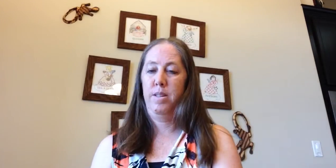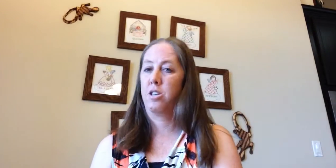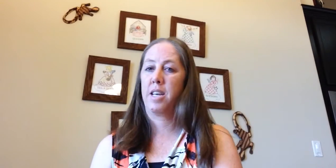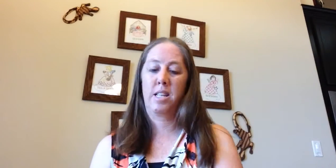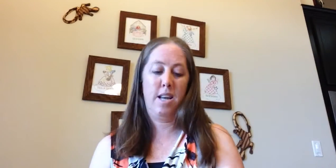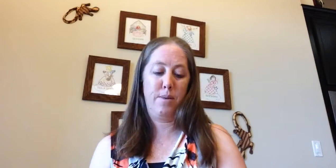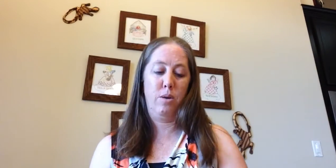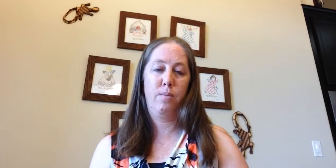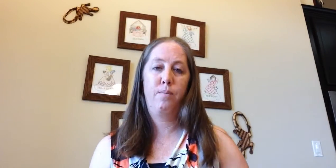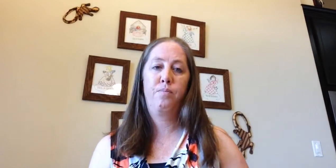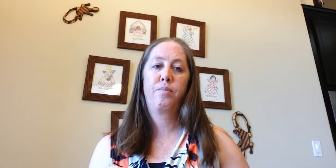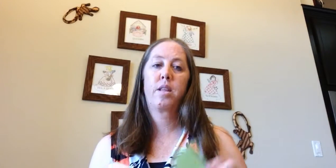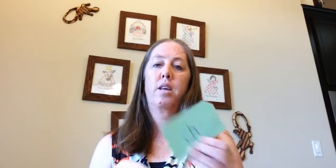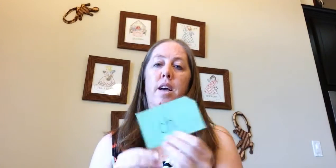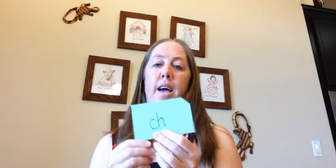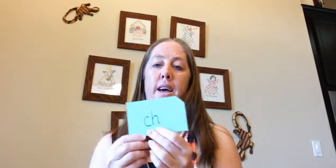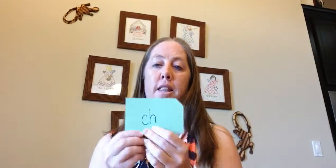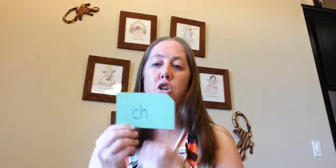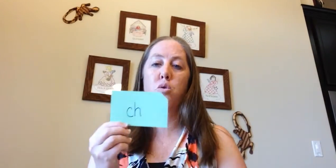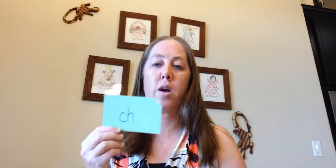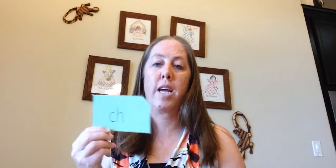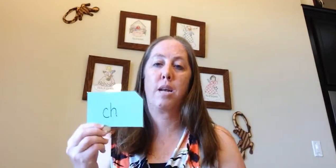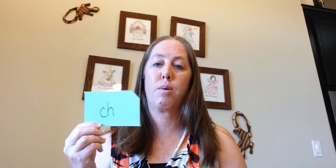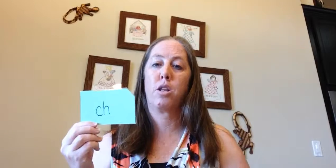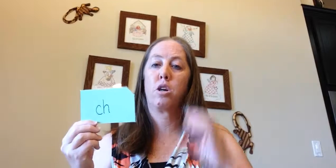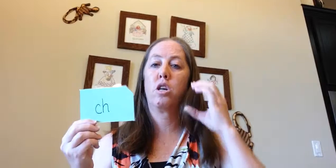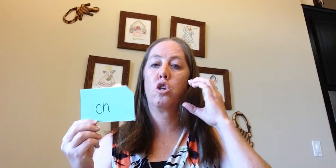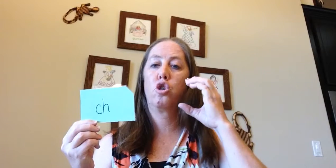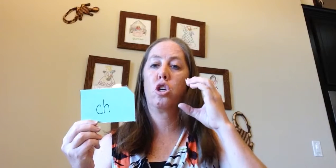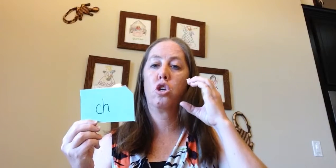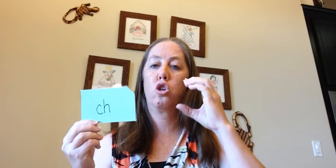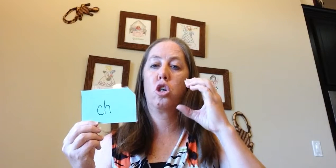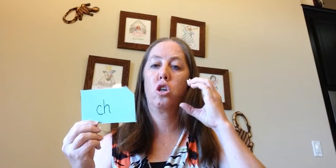Just like the W. And the train brother.